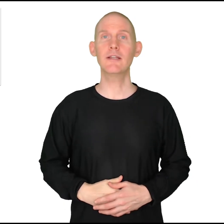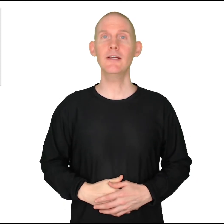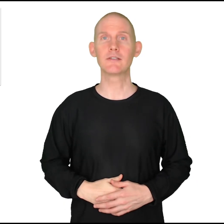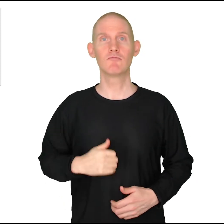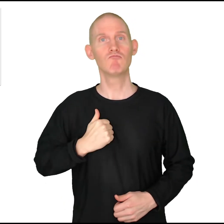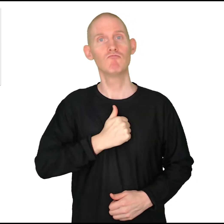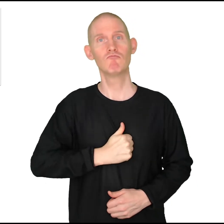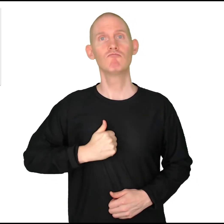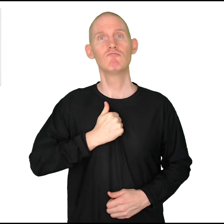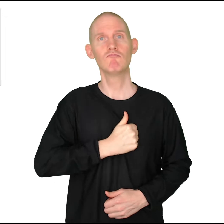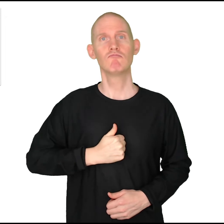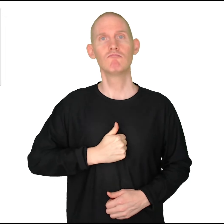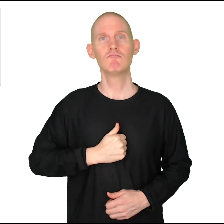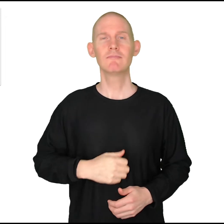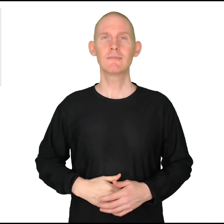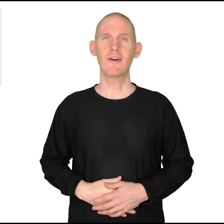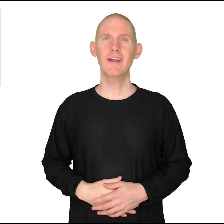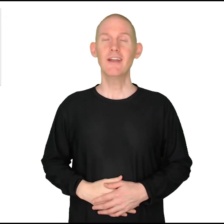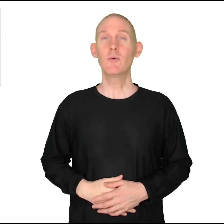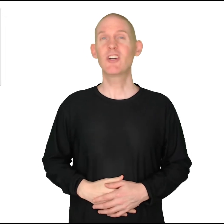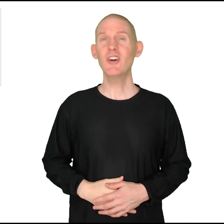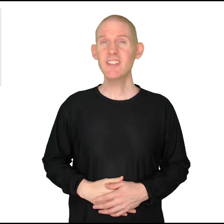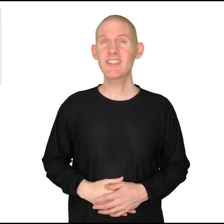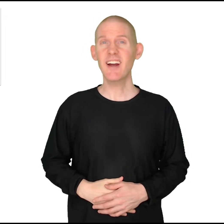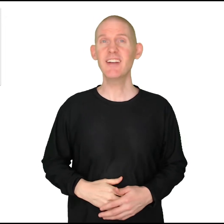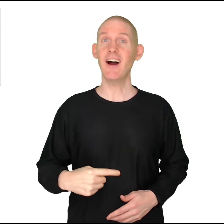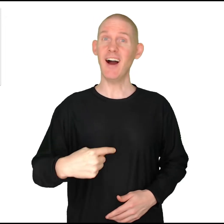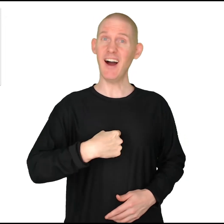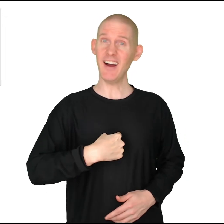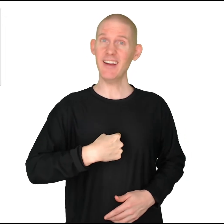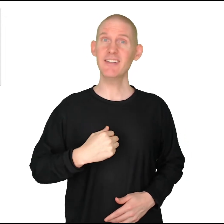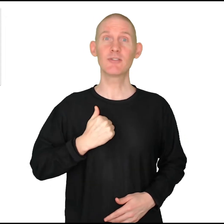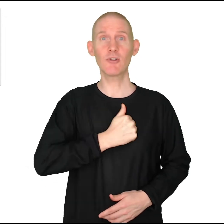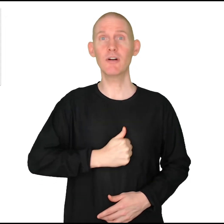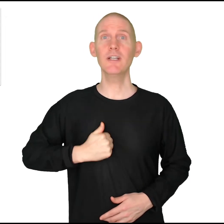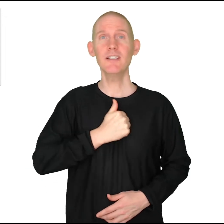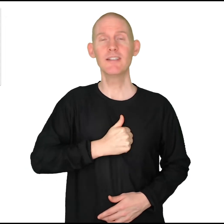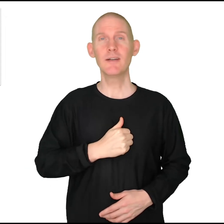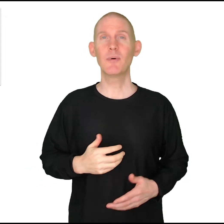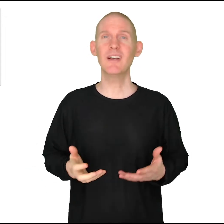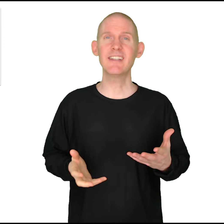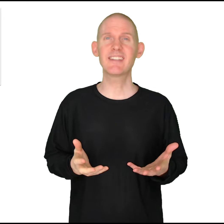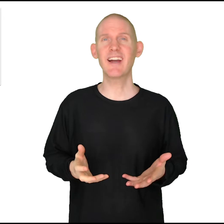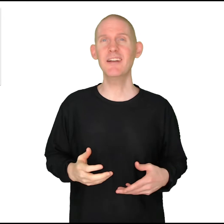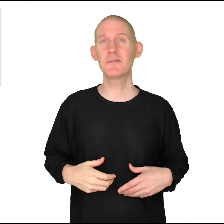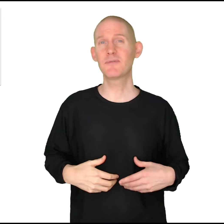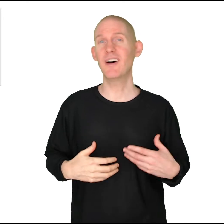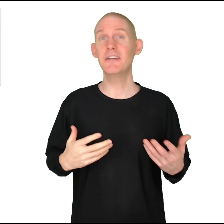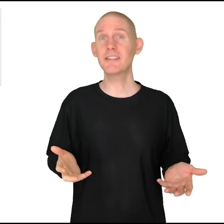this. All right, we could sign I sorry, but it's kind of unnecessary